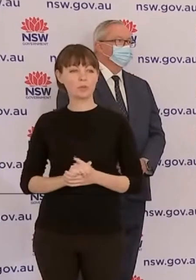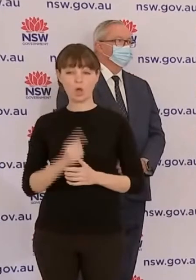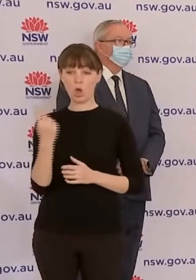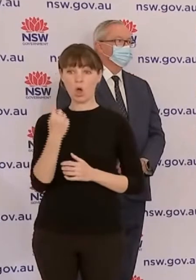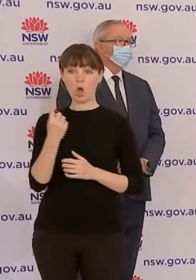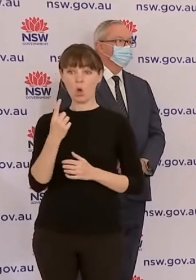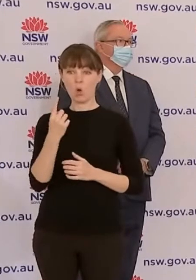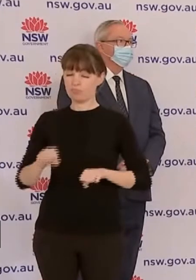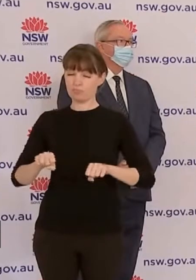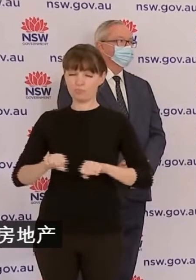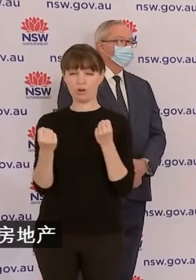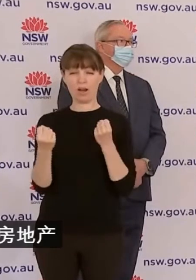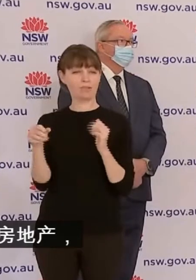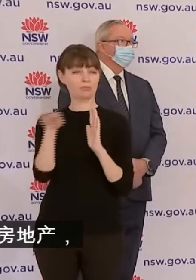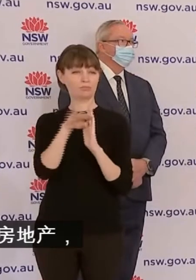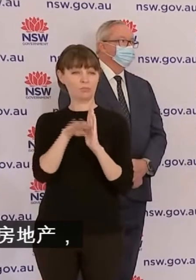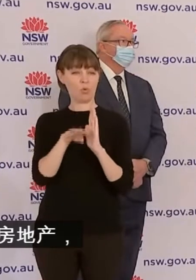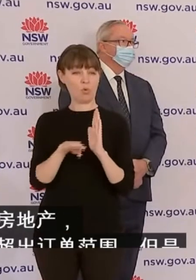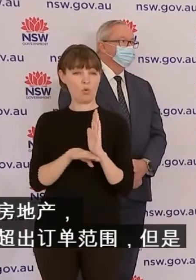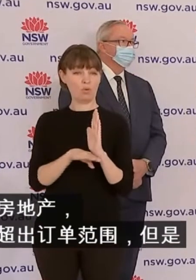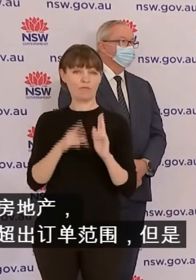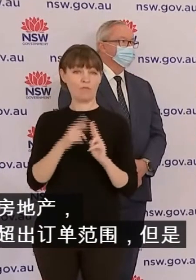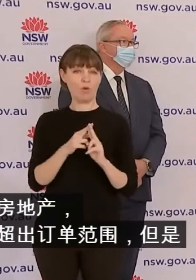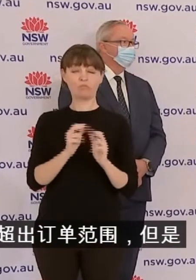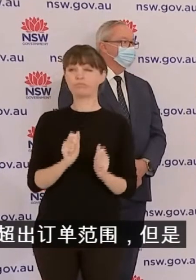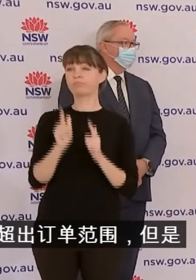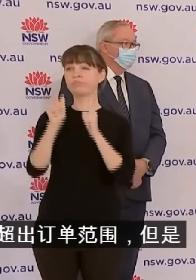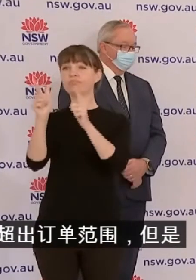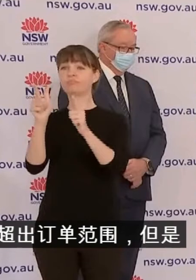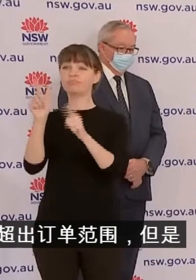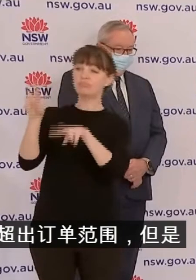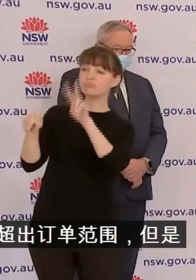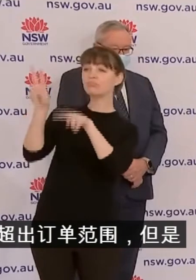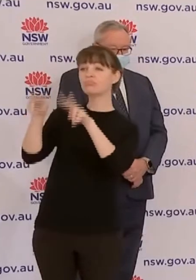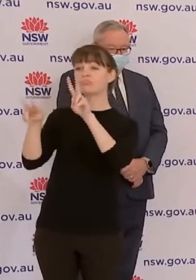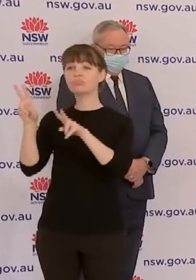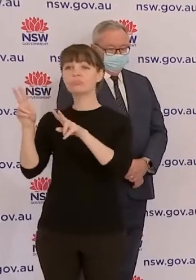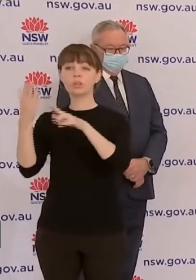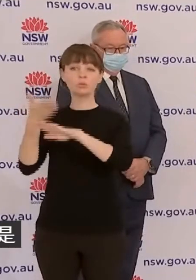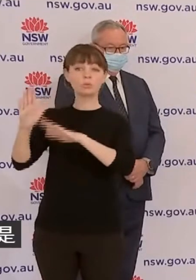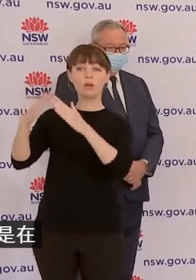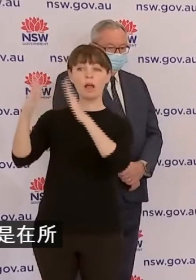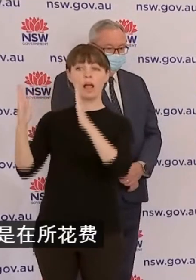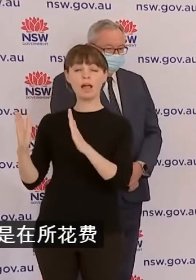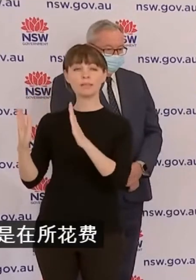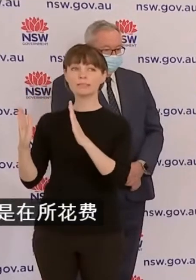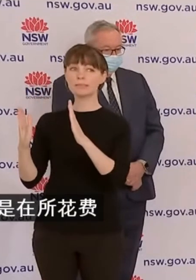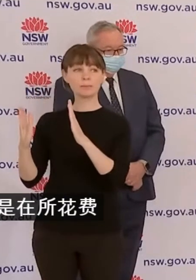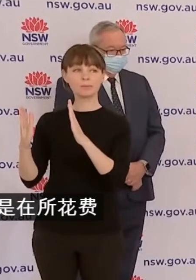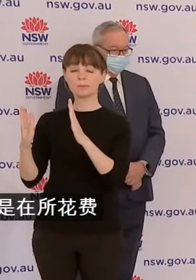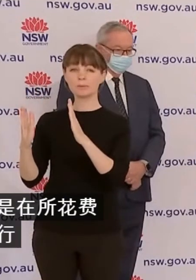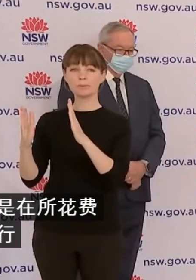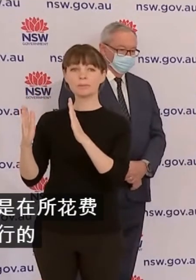going to look at a piece of real estate, however, there is the appointments that are made, the time